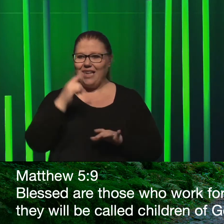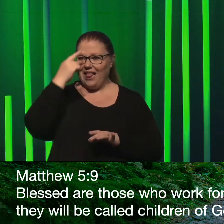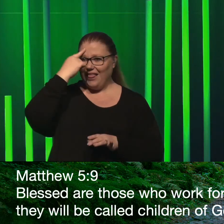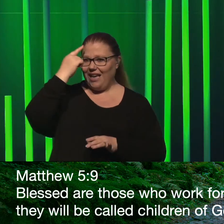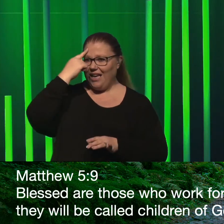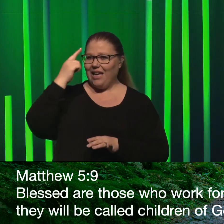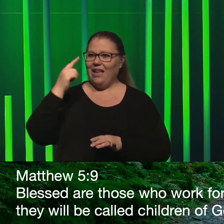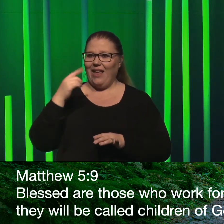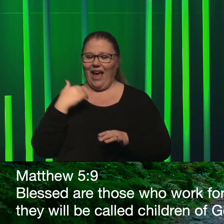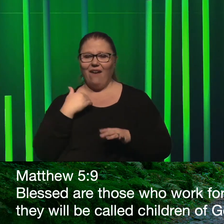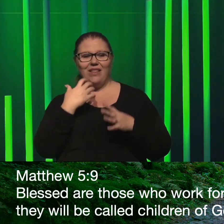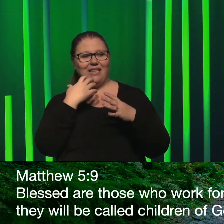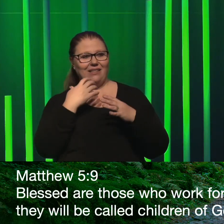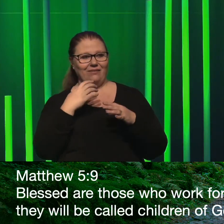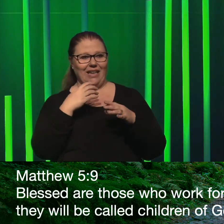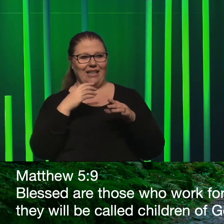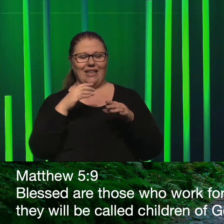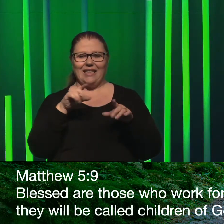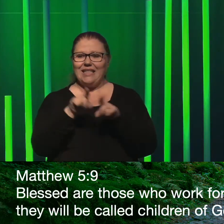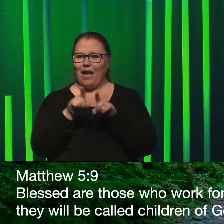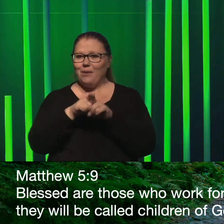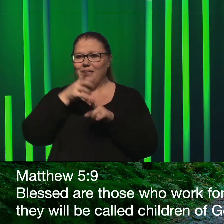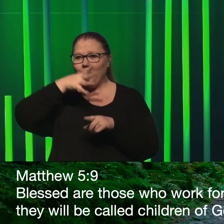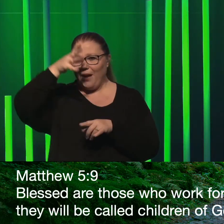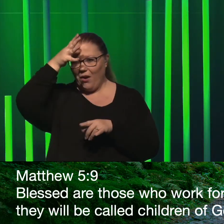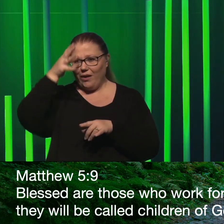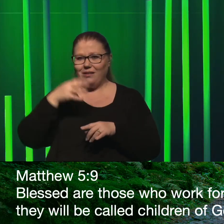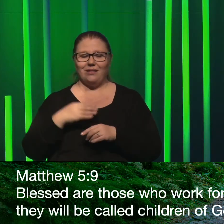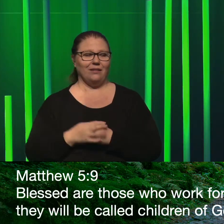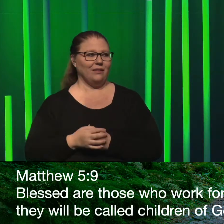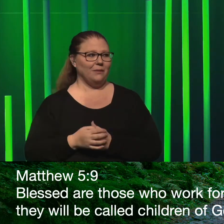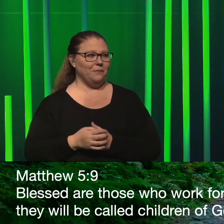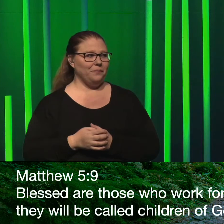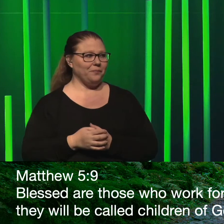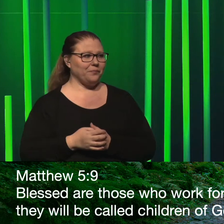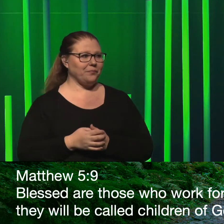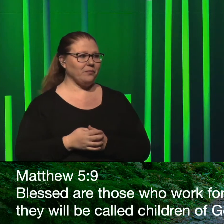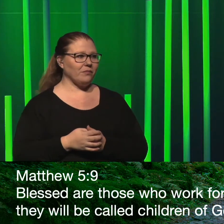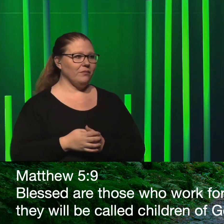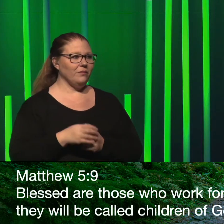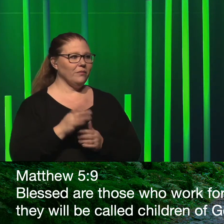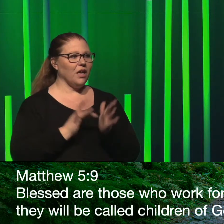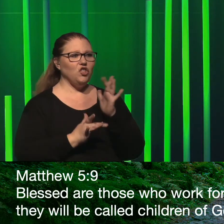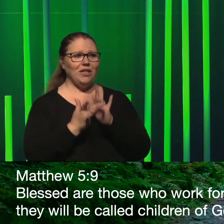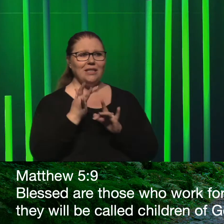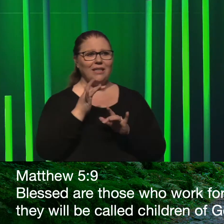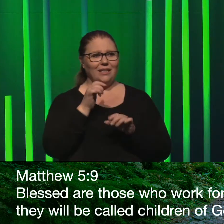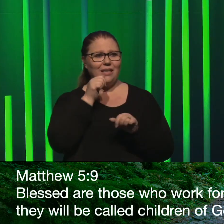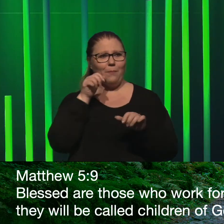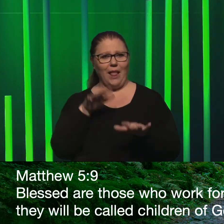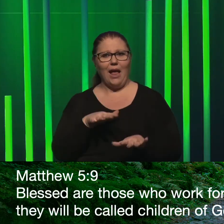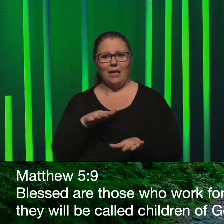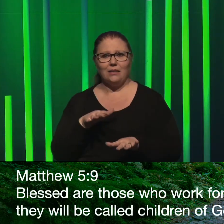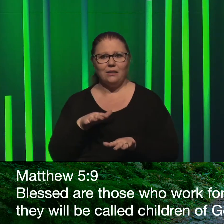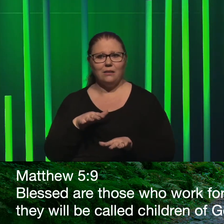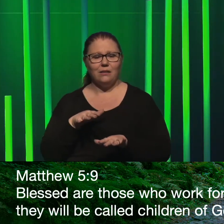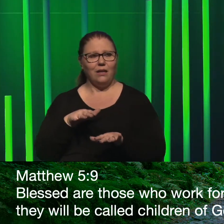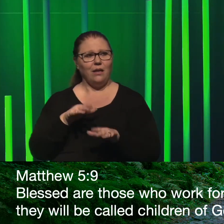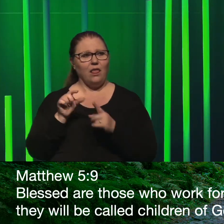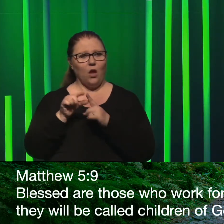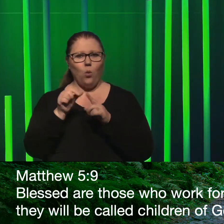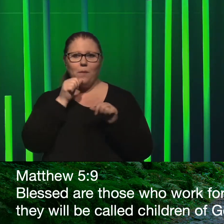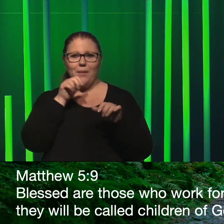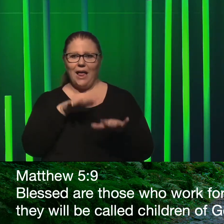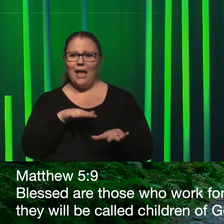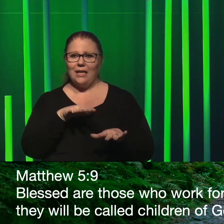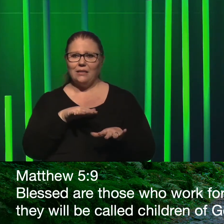same values they've been influenced by. Jesus says blessed. Now this word blessed really is, and we've talked about this, the word blessed